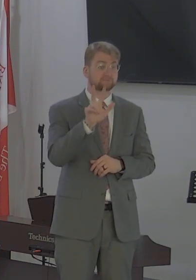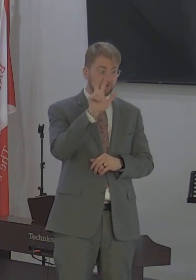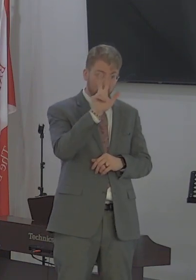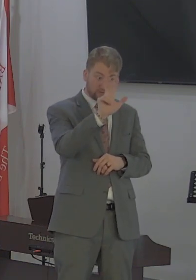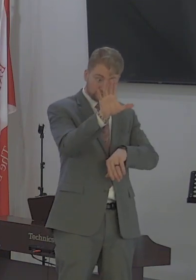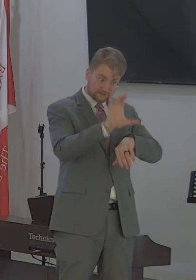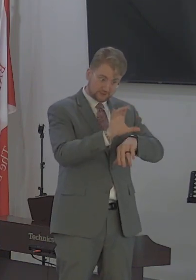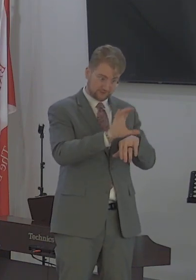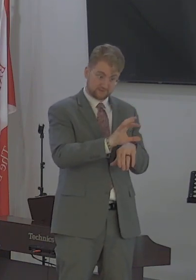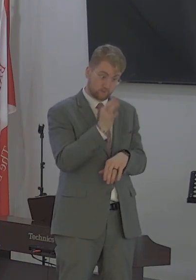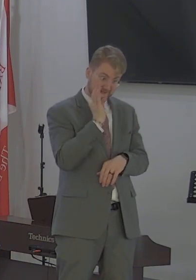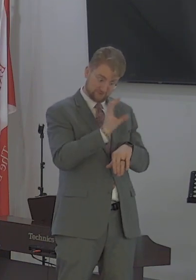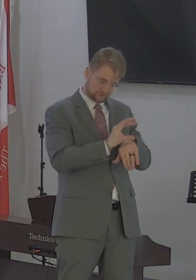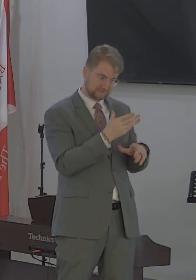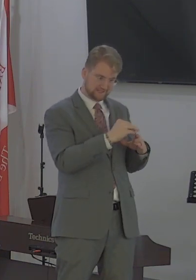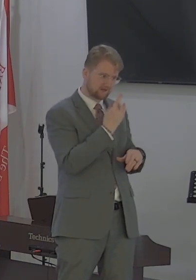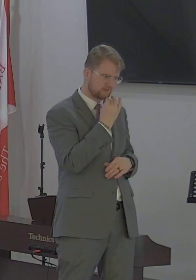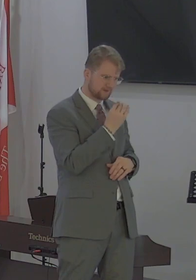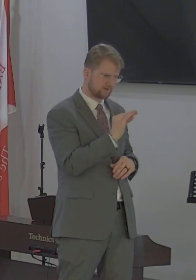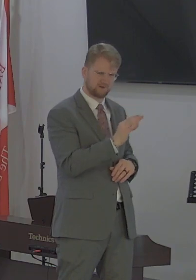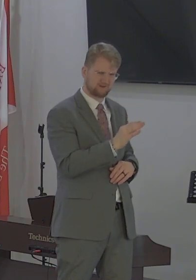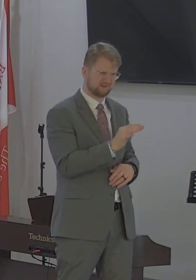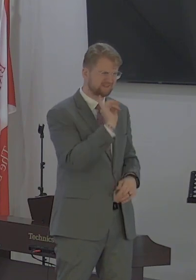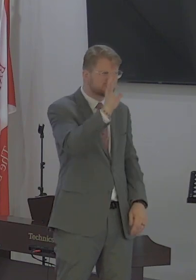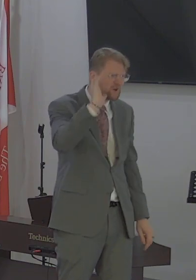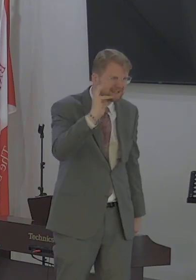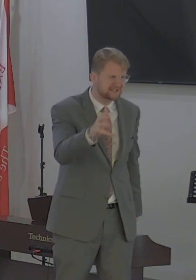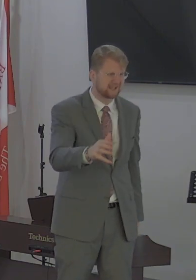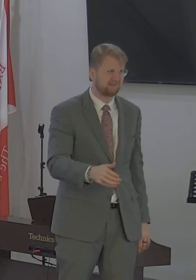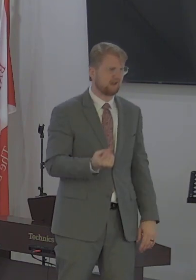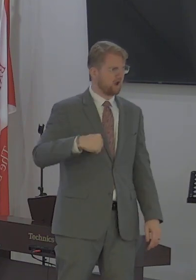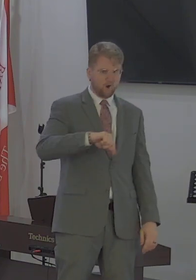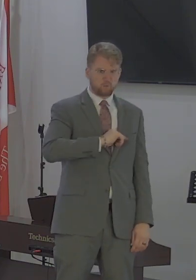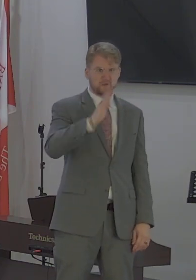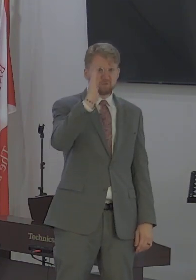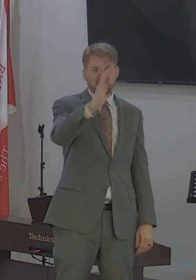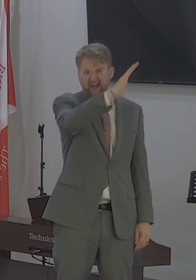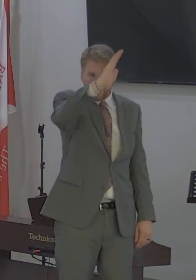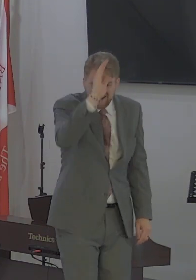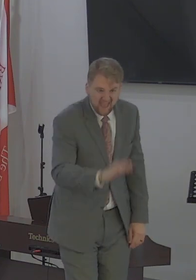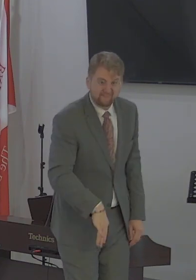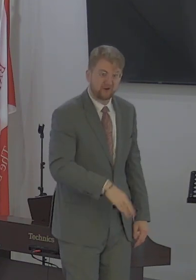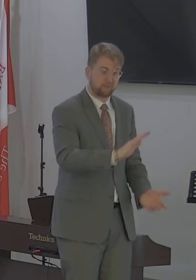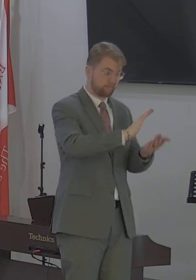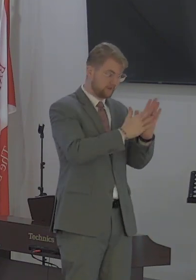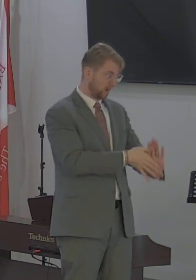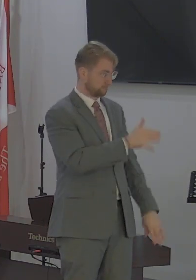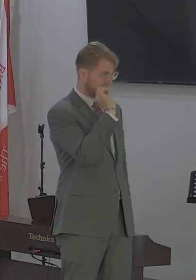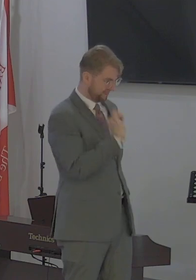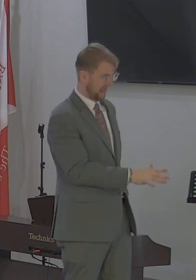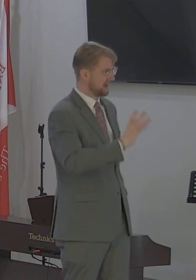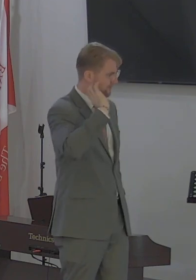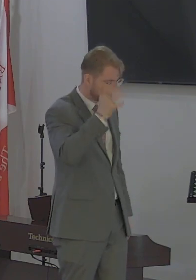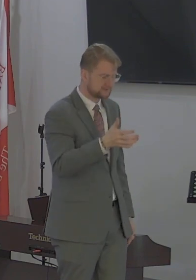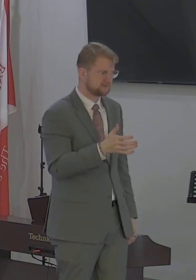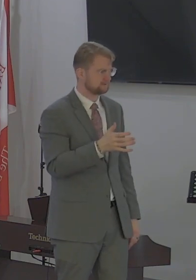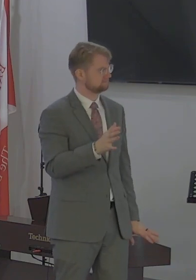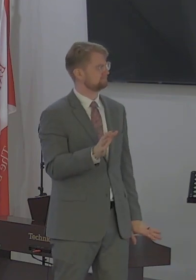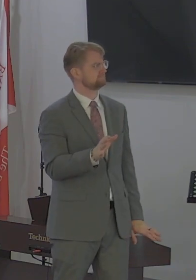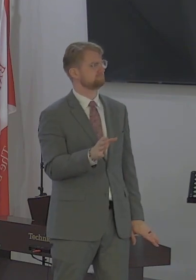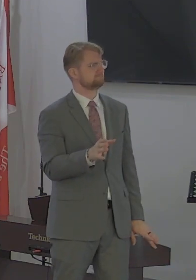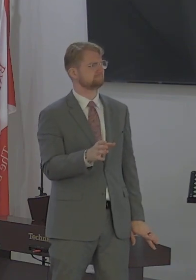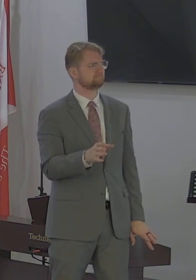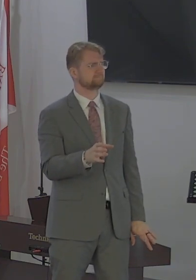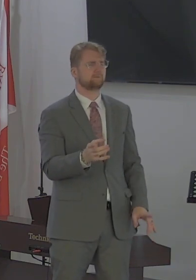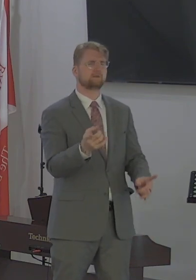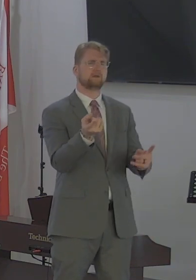Occasion to the flesh. You say, but we would never get that crazy. Can we just go back to what we've been talking about for 2 days?